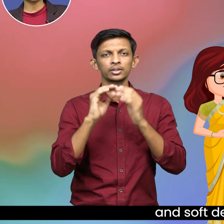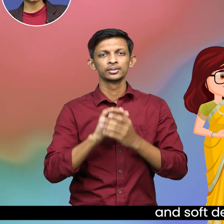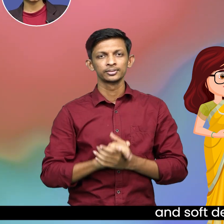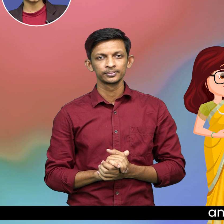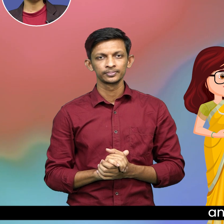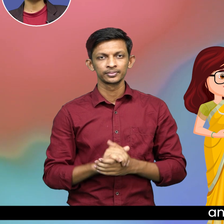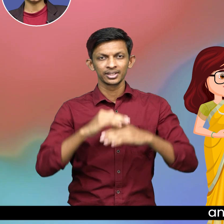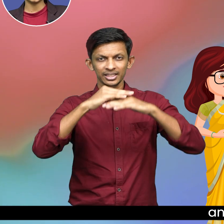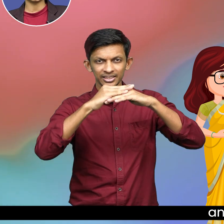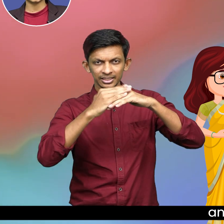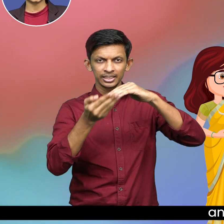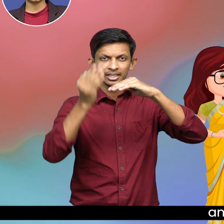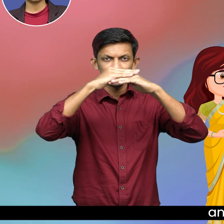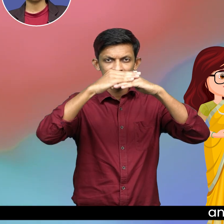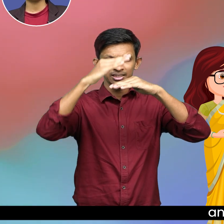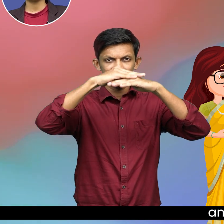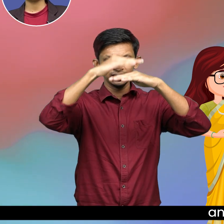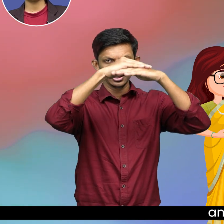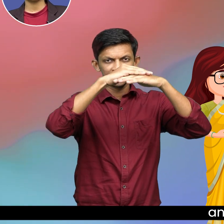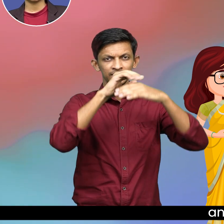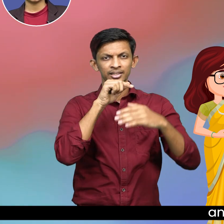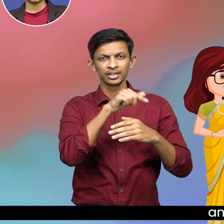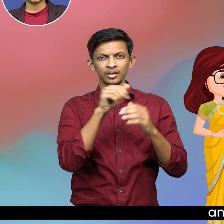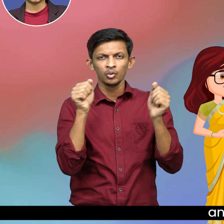with pectin and cellulose.